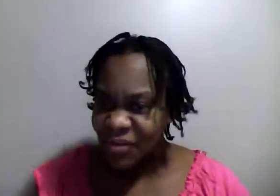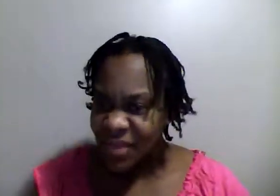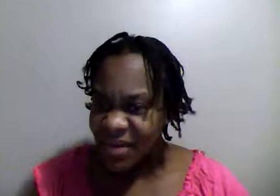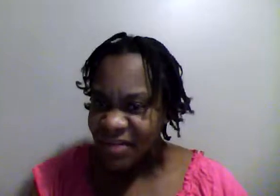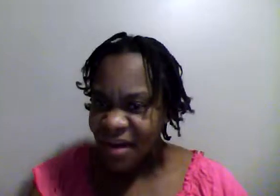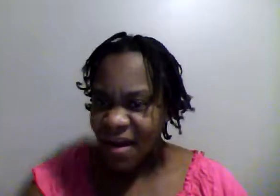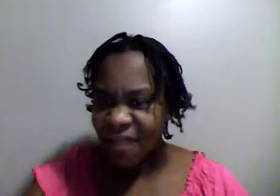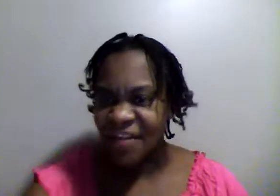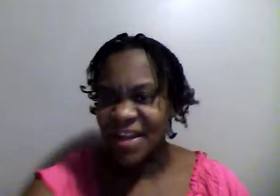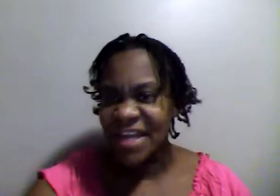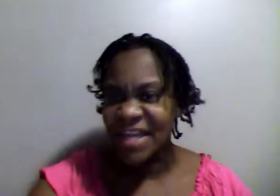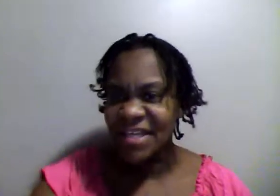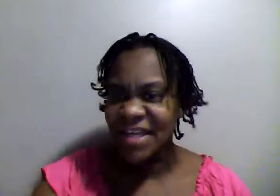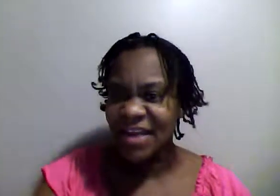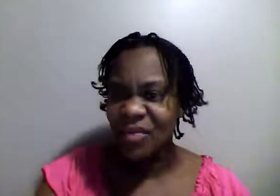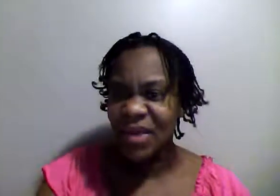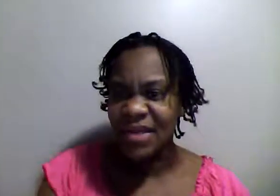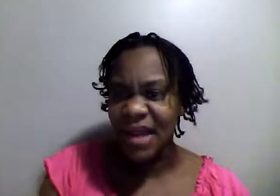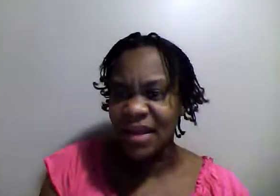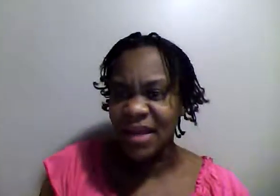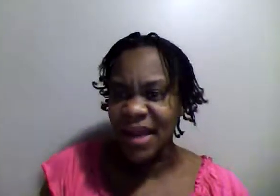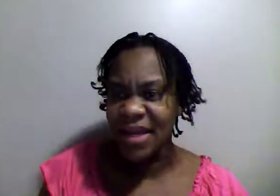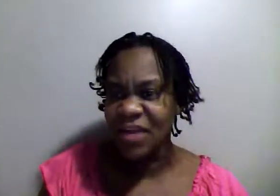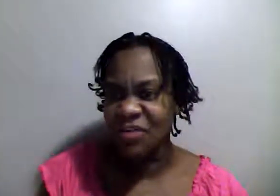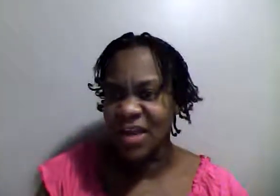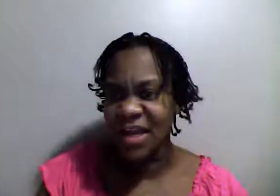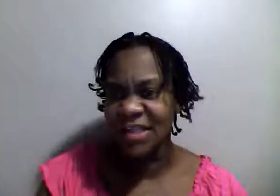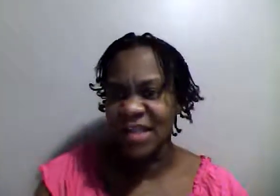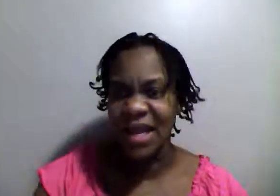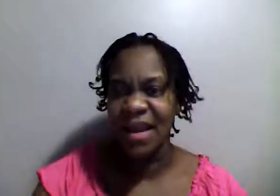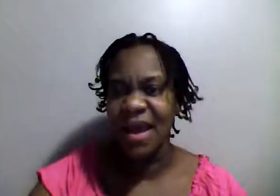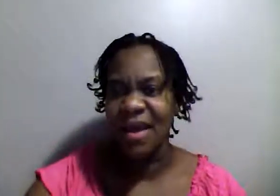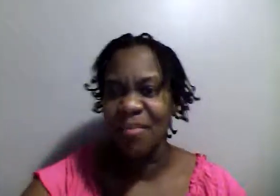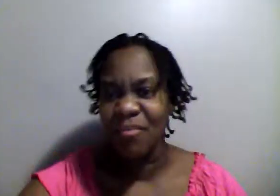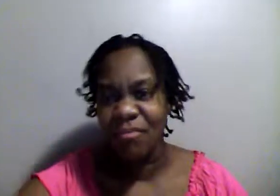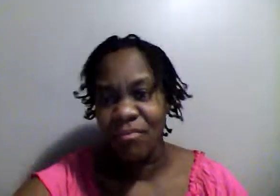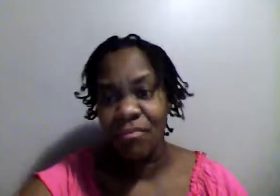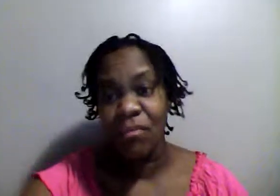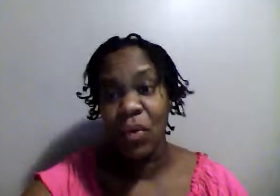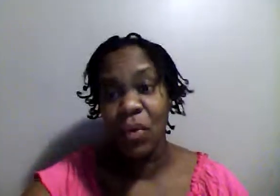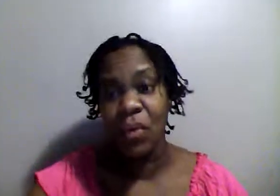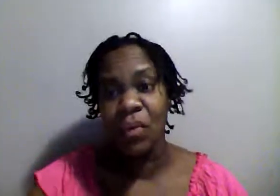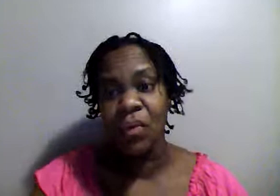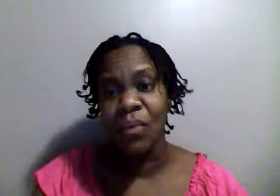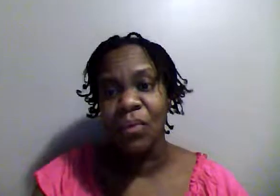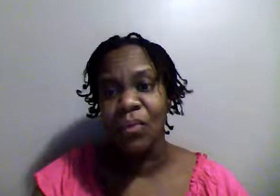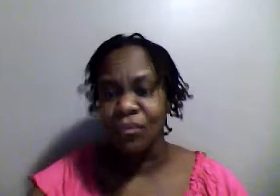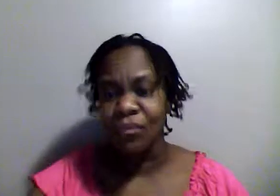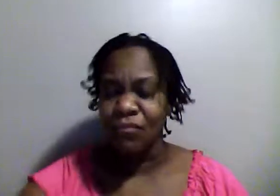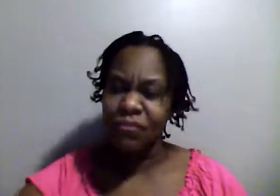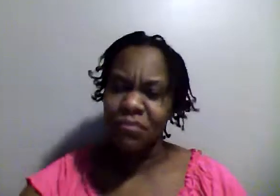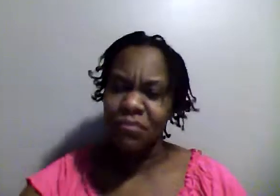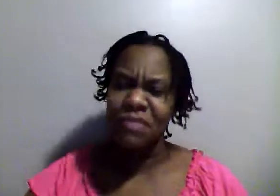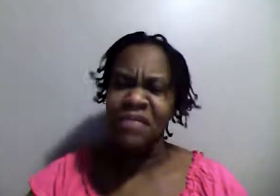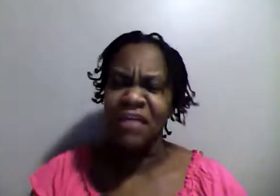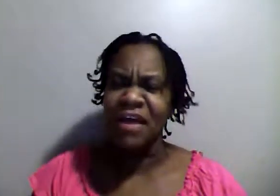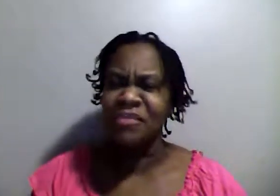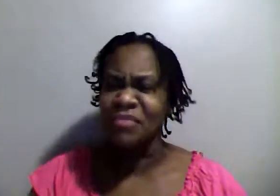Tomatoes are often eaten with alkaline ingredients like lime. Oh, I've never had tomato